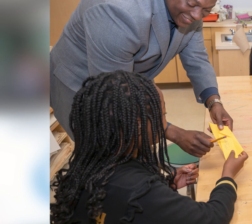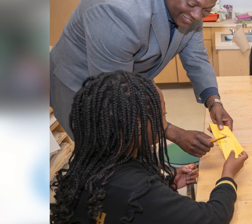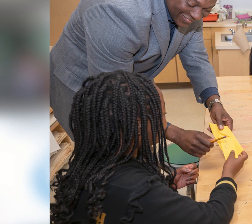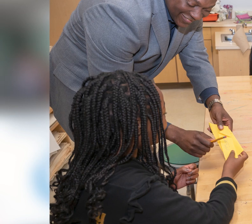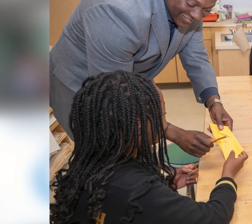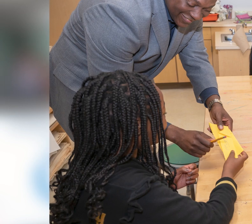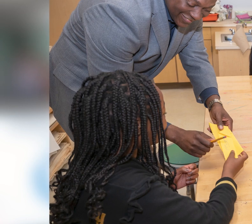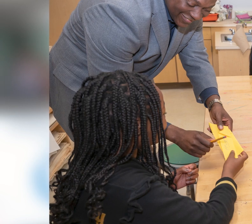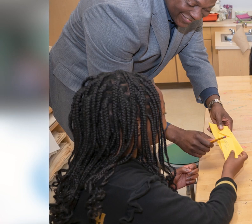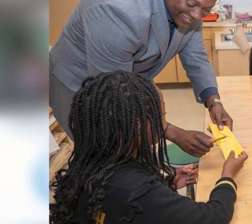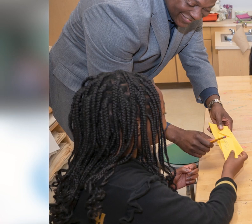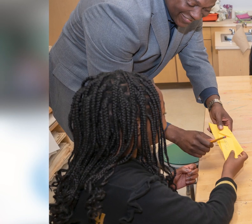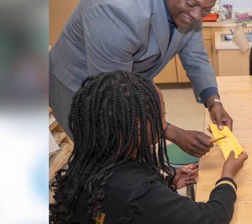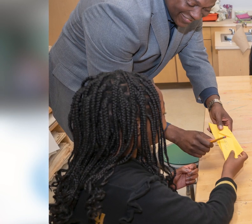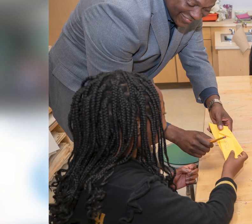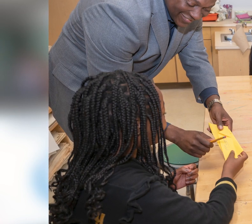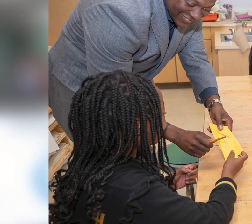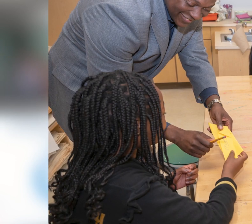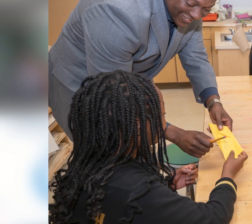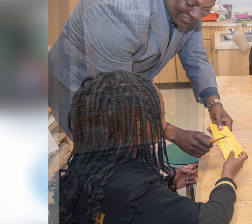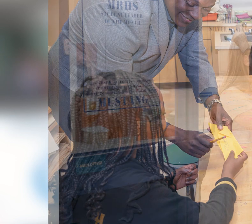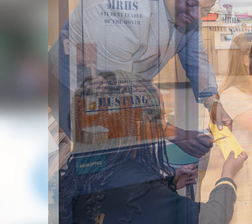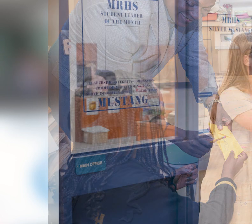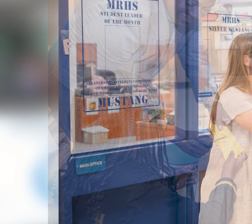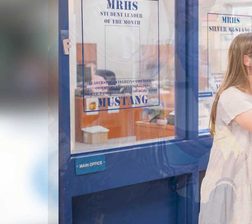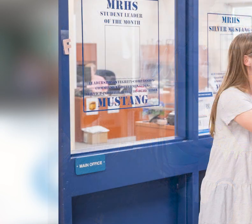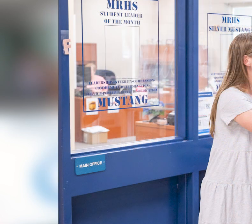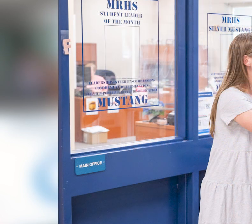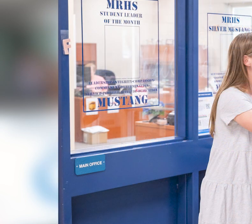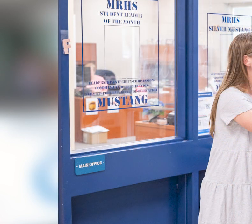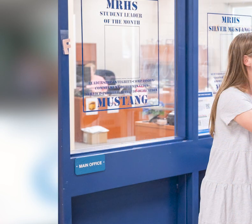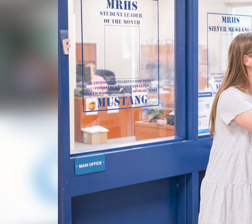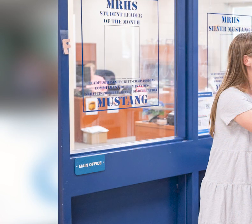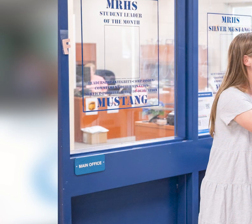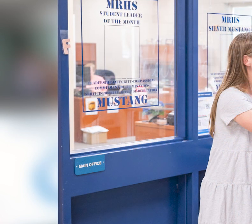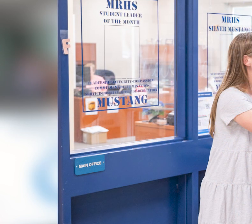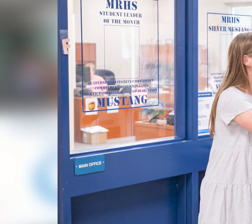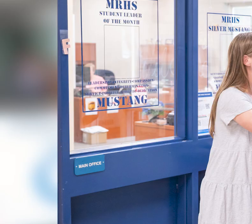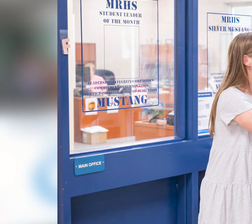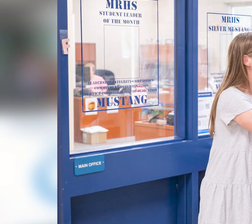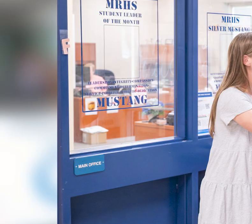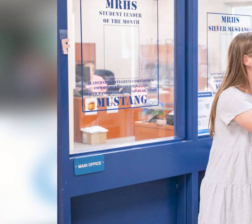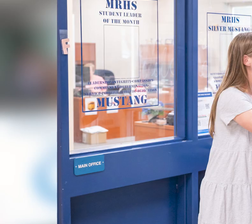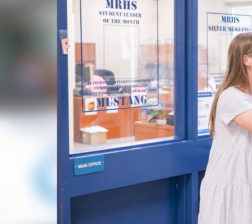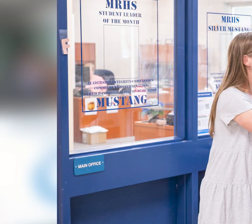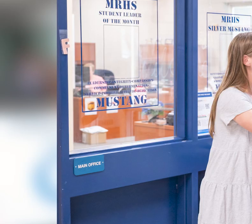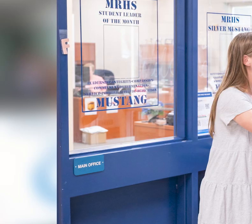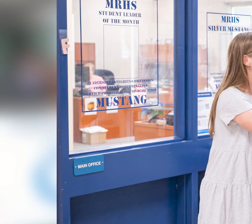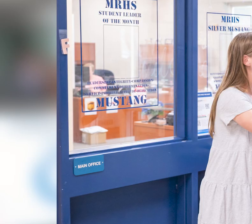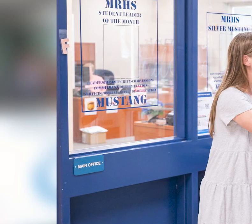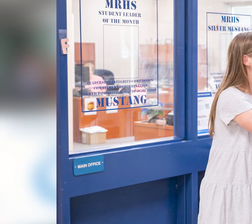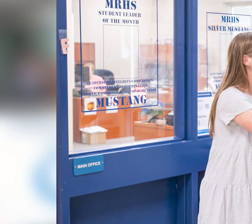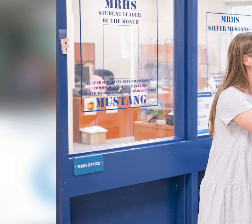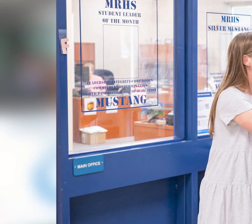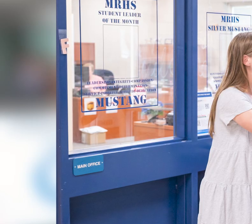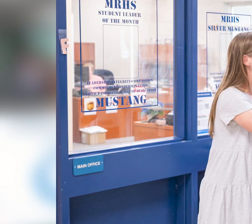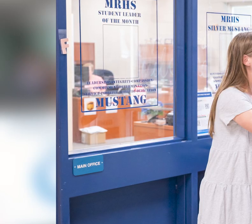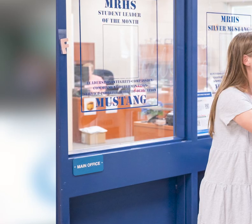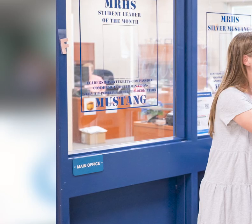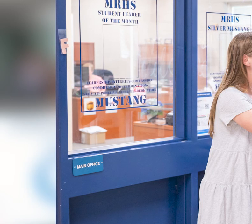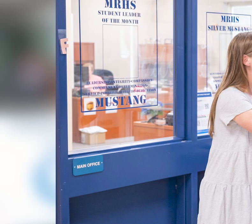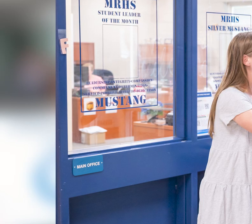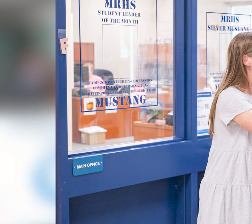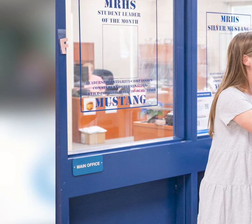executive, I made a promise to increase funding for our schools, not as a talking point, but as